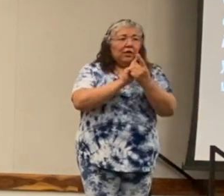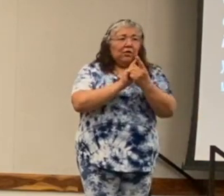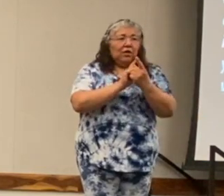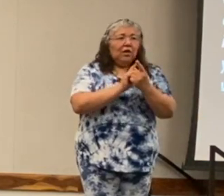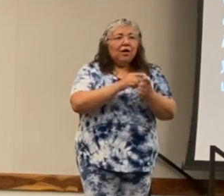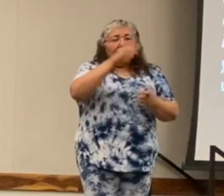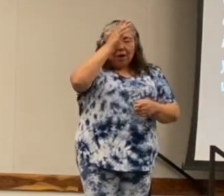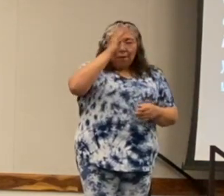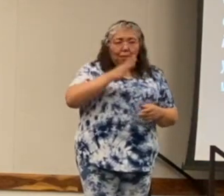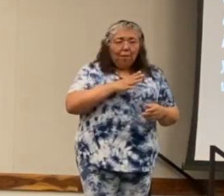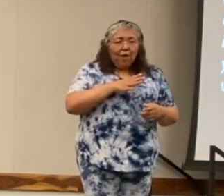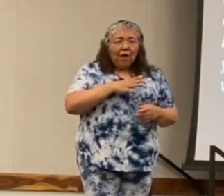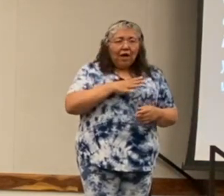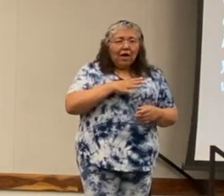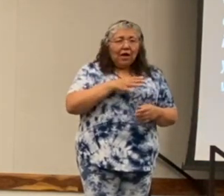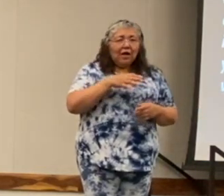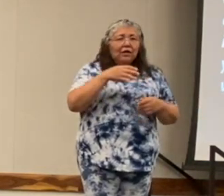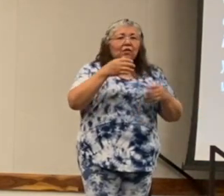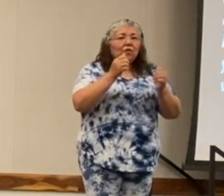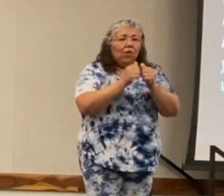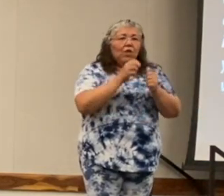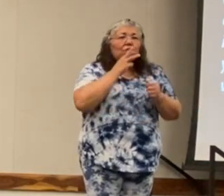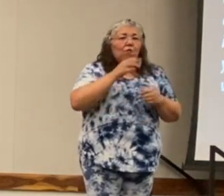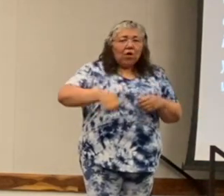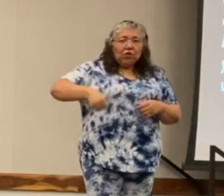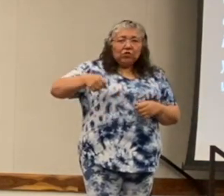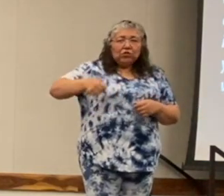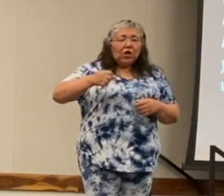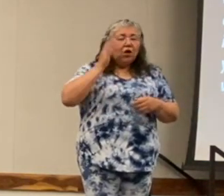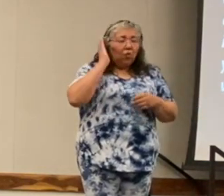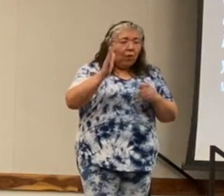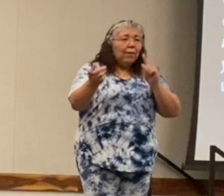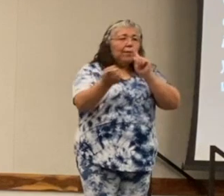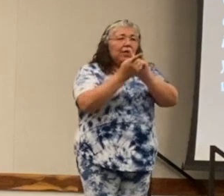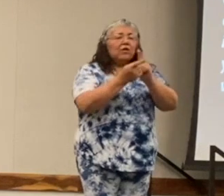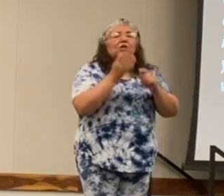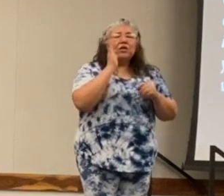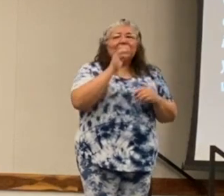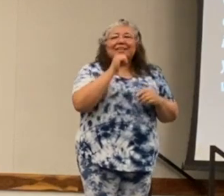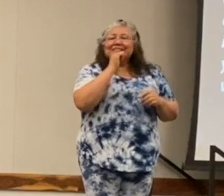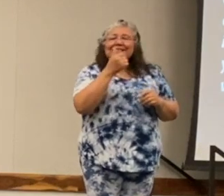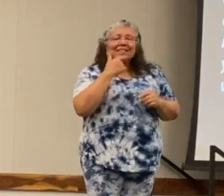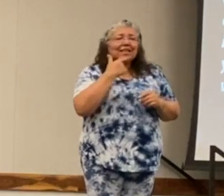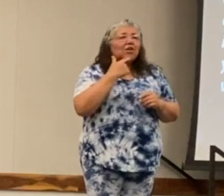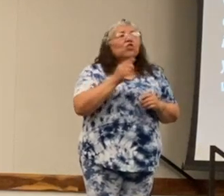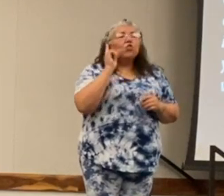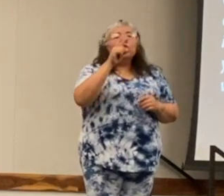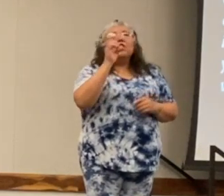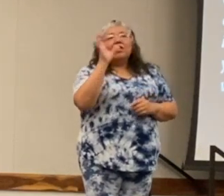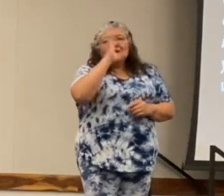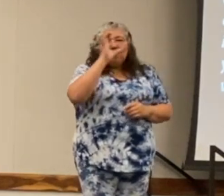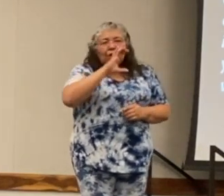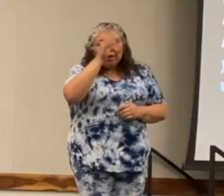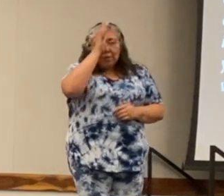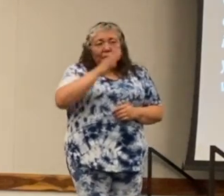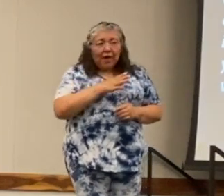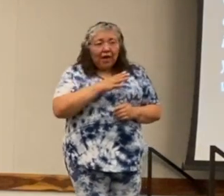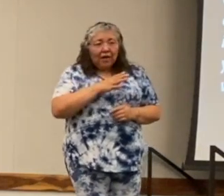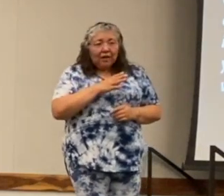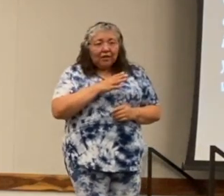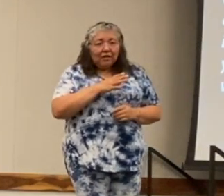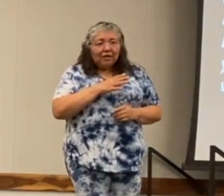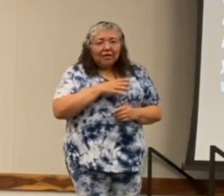A man carrying a water jug will meet you. It didn't say you're going into the city and you're going to find a man carrying a